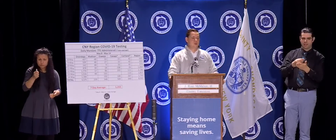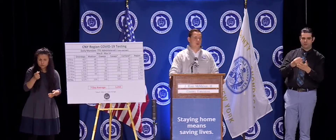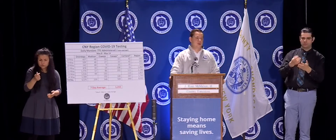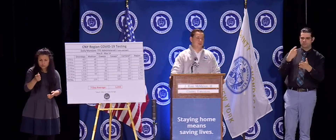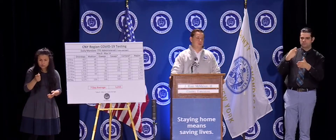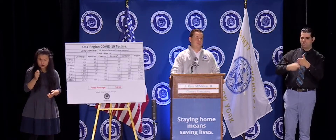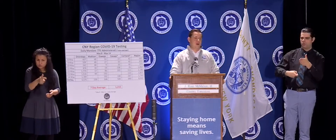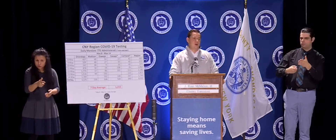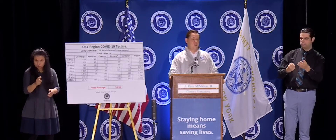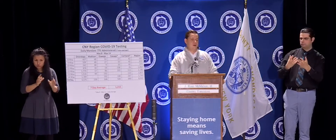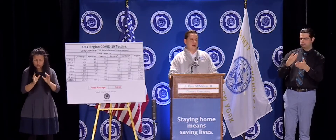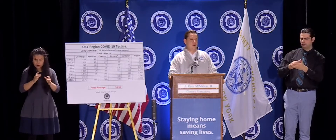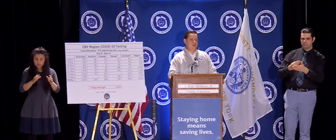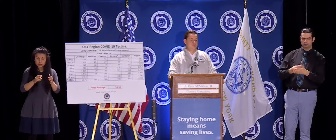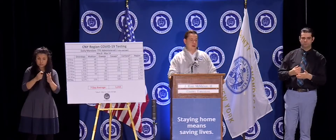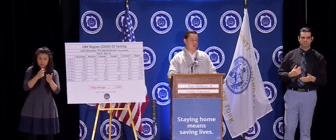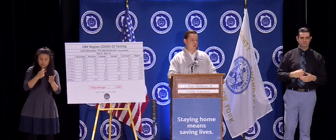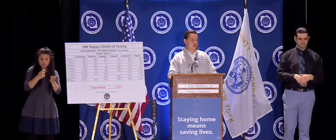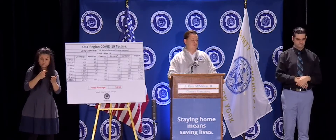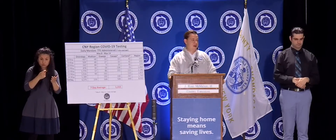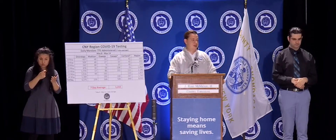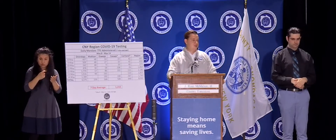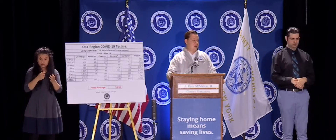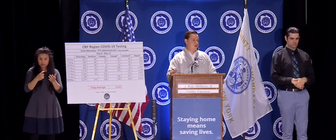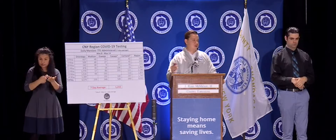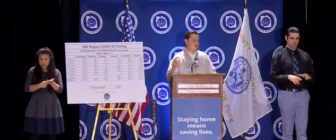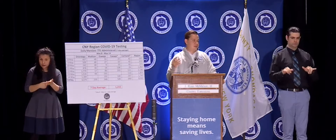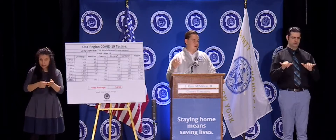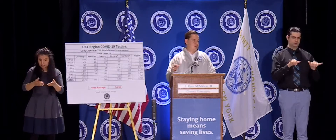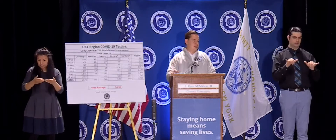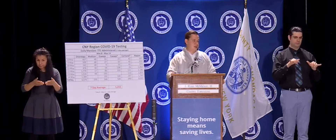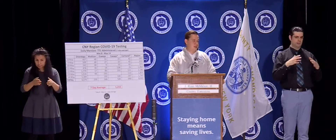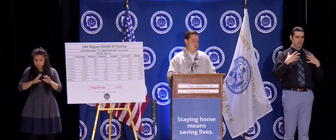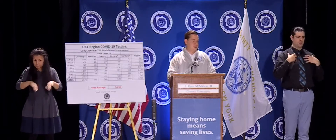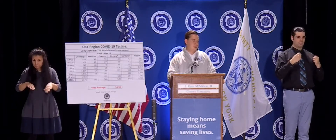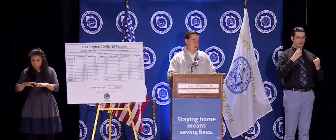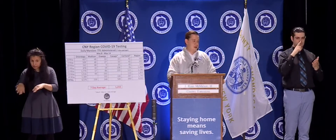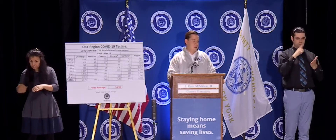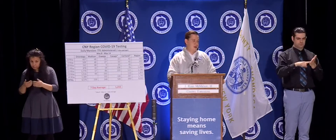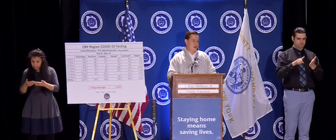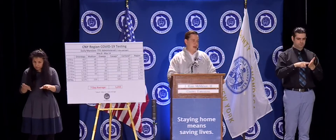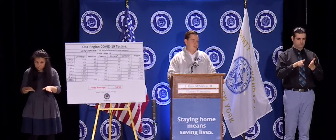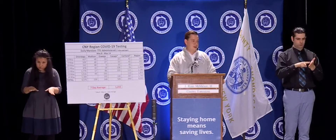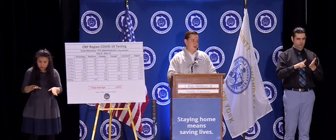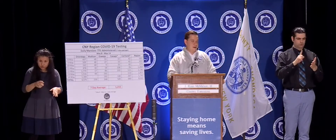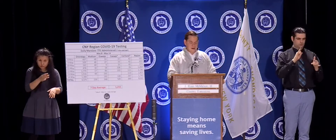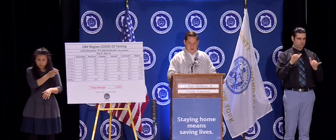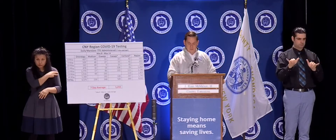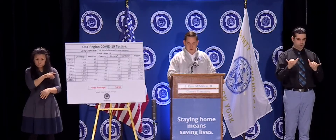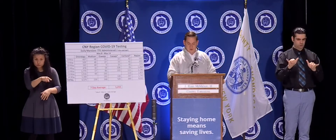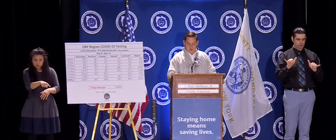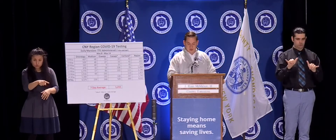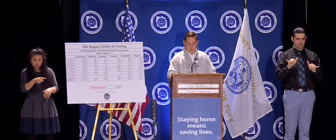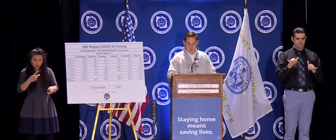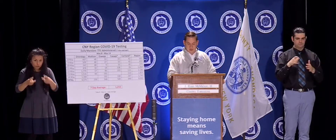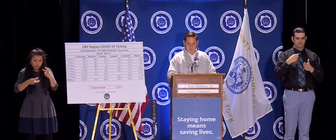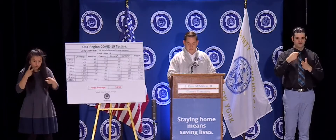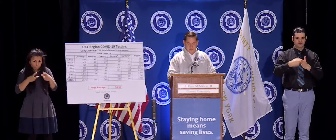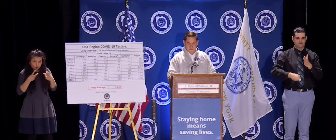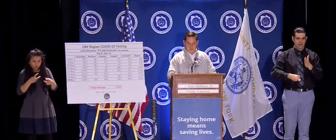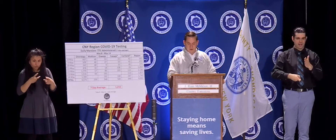consistent with some of our other health inspection related fines, so I haven't even seen what that is. yet. But